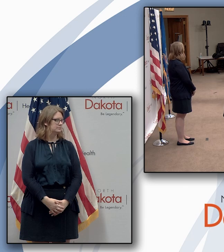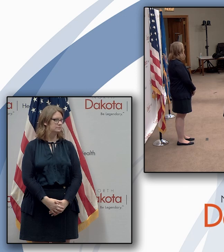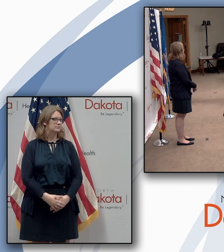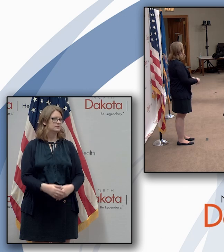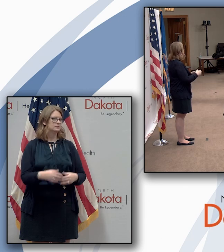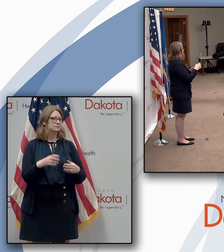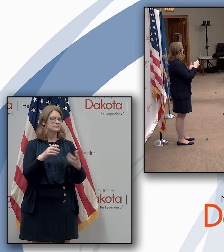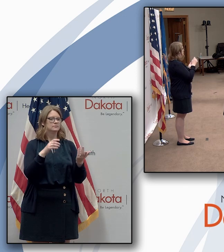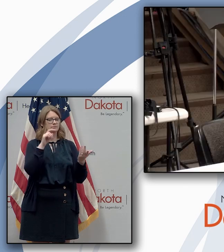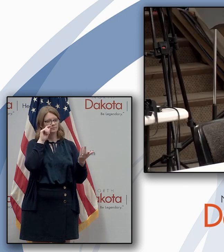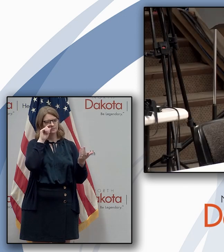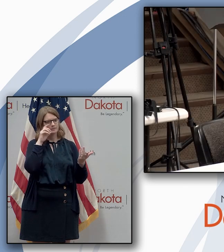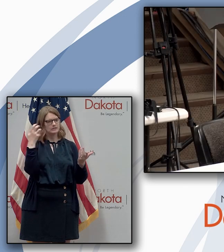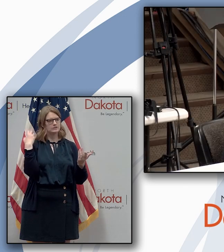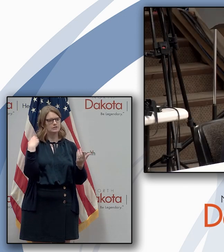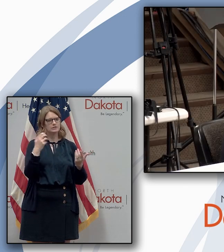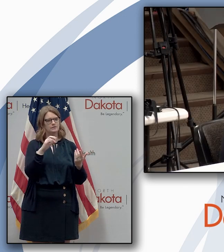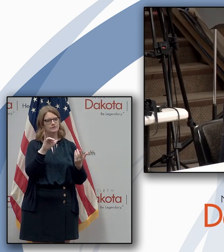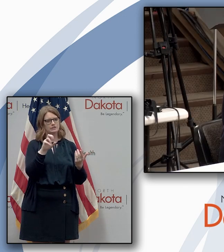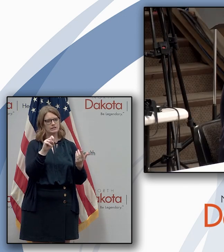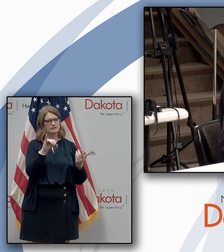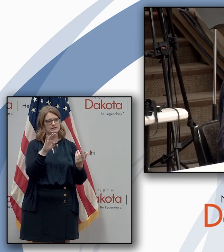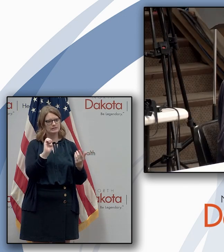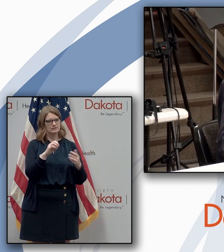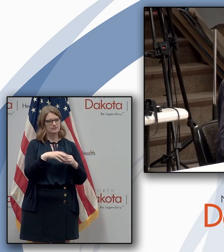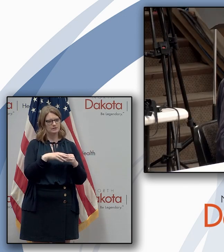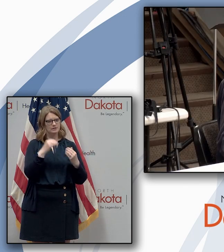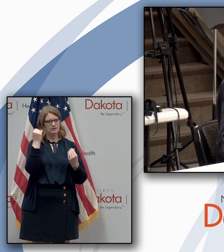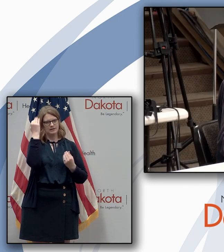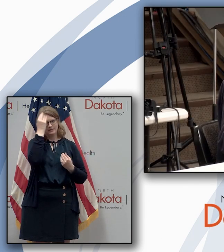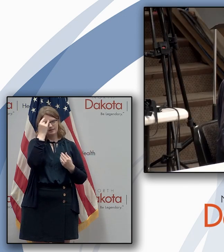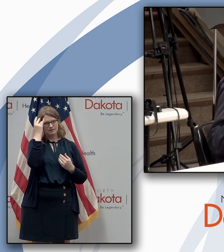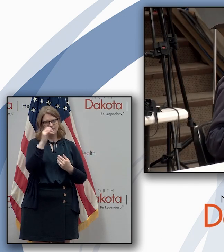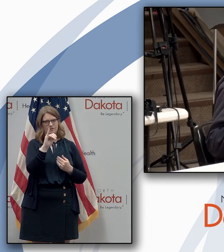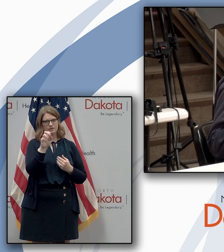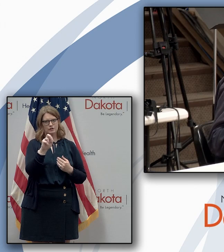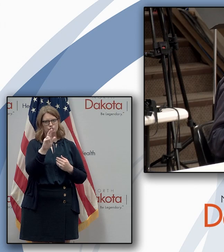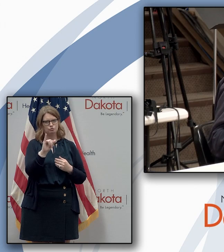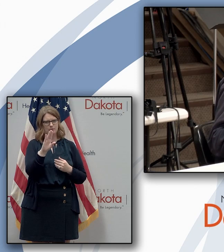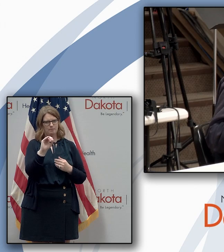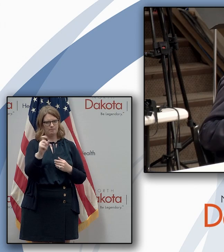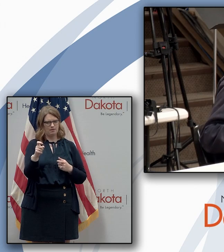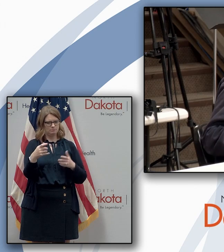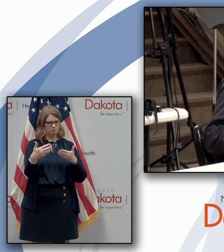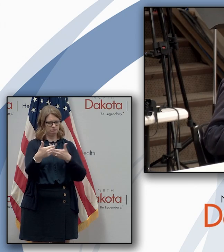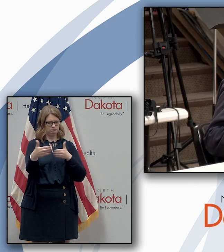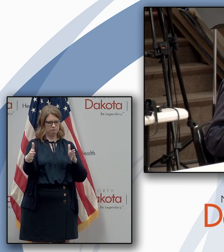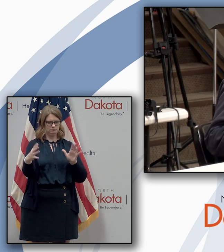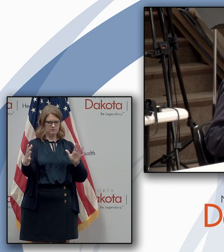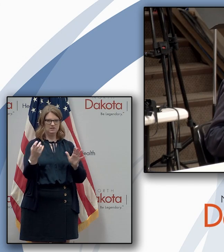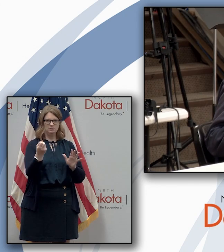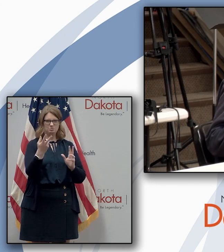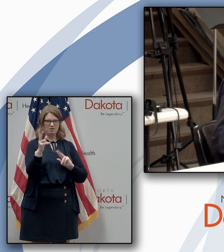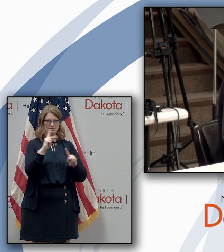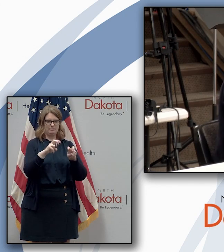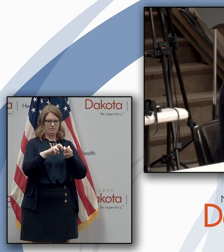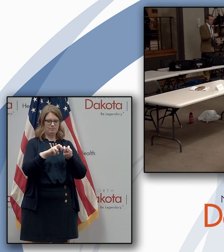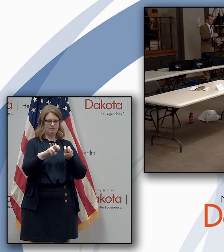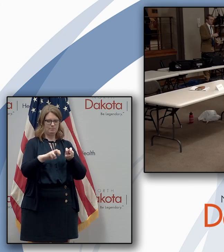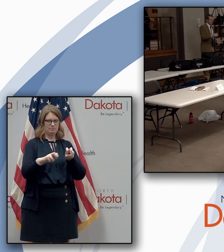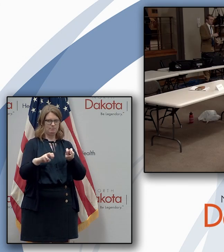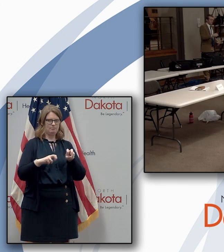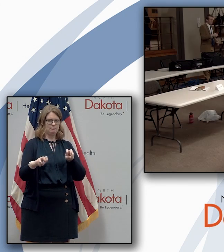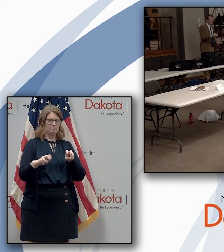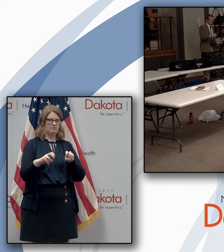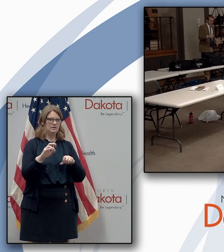Mr. Chief Justice, thinking about the stereotypical jury box, 12 people in fairly close quarters. If you're having a